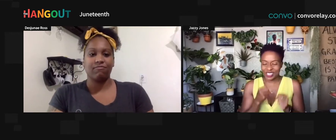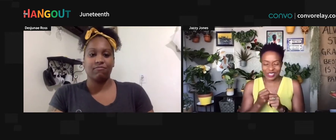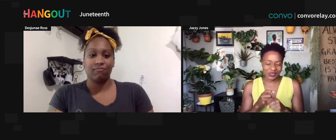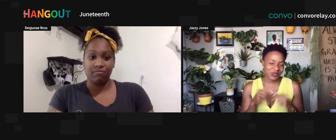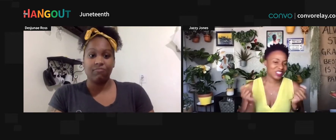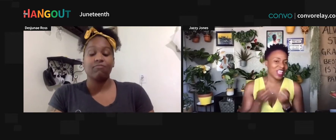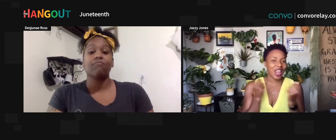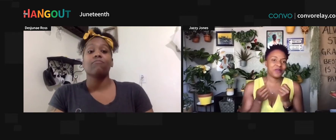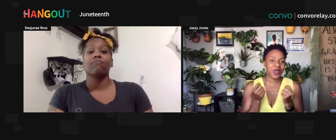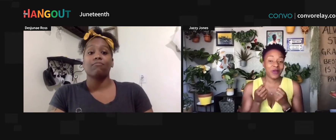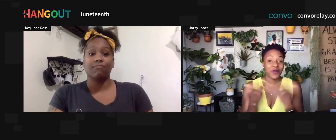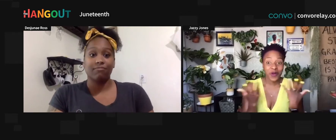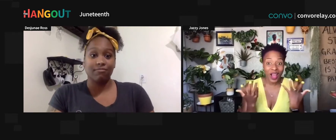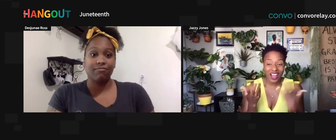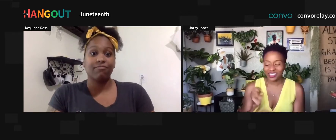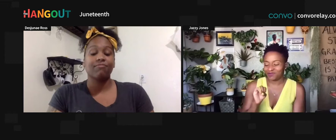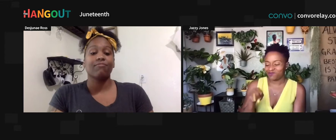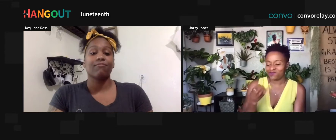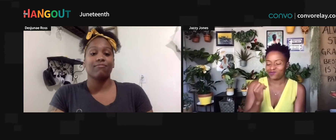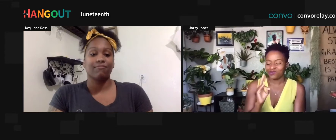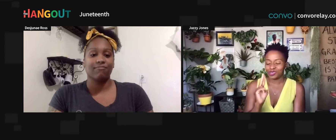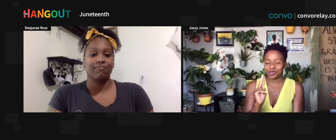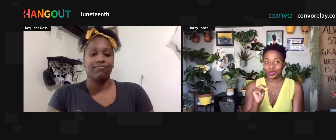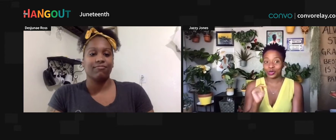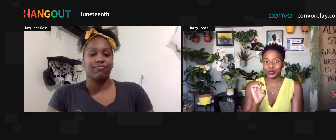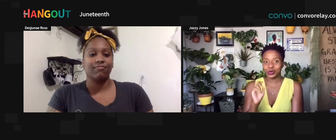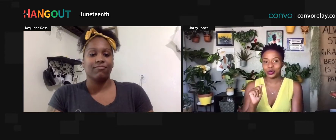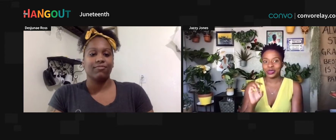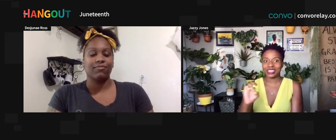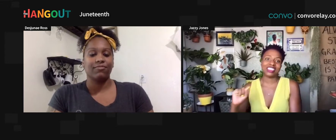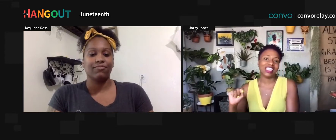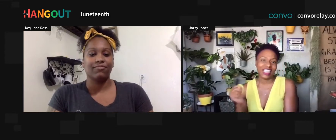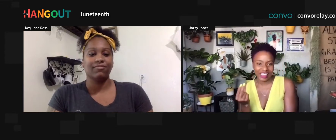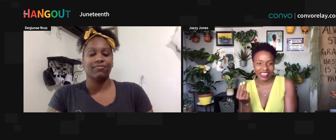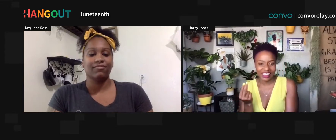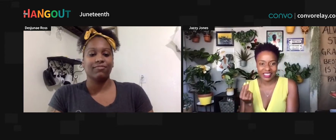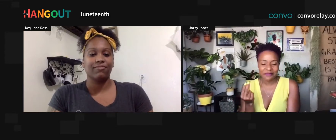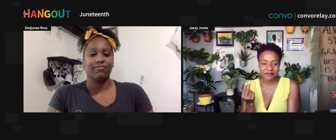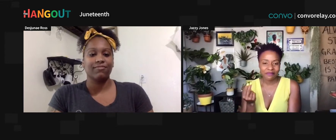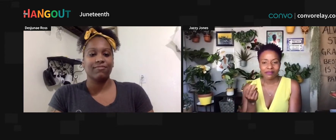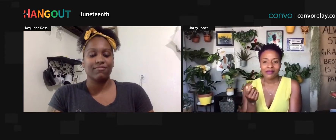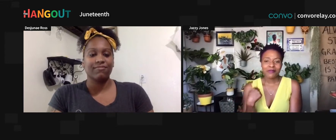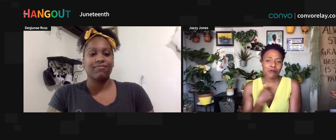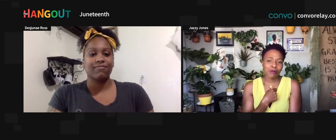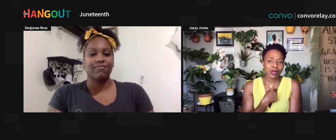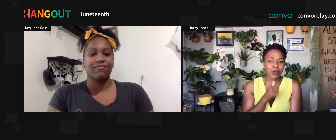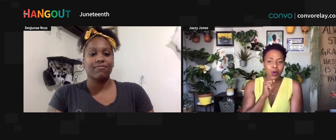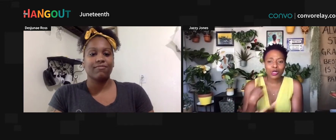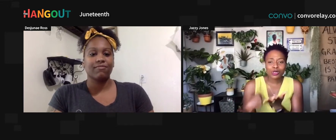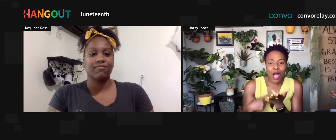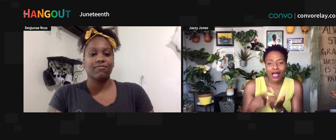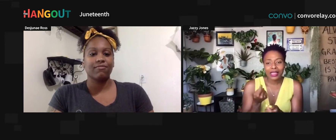this year has been significant in terms of the celebration of Juneteenth.